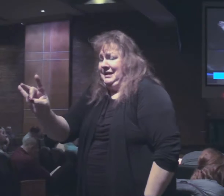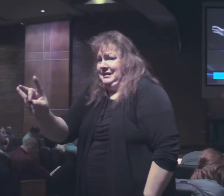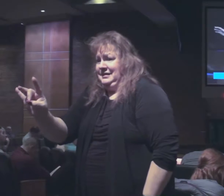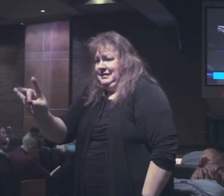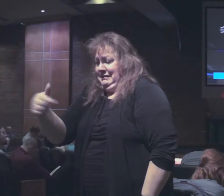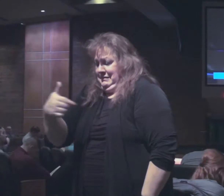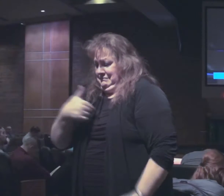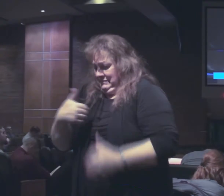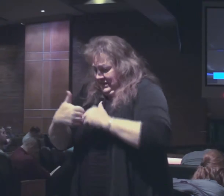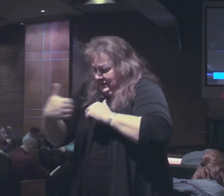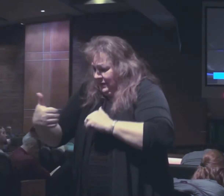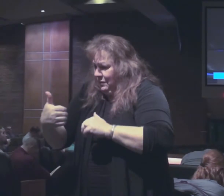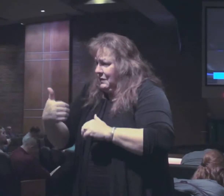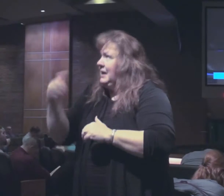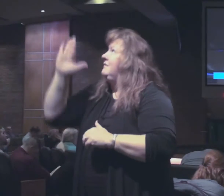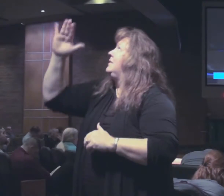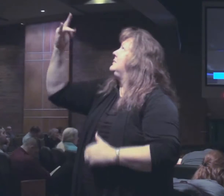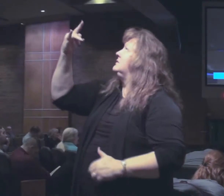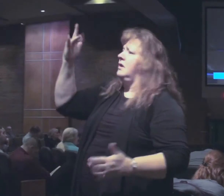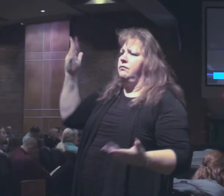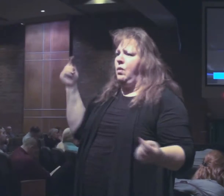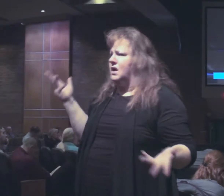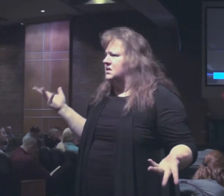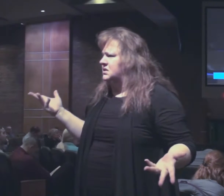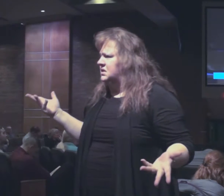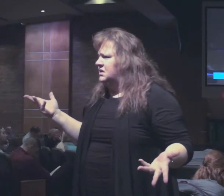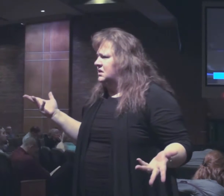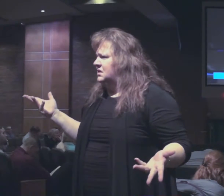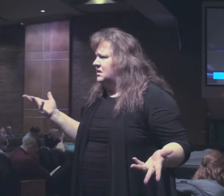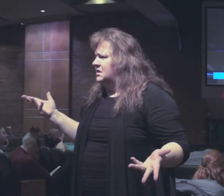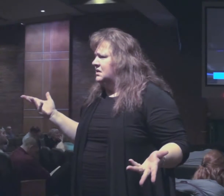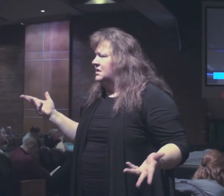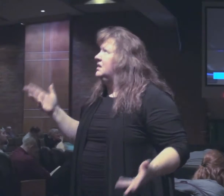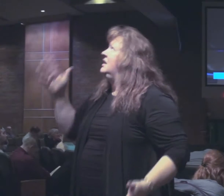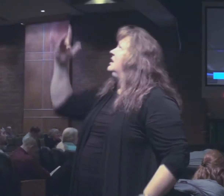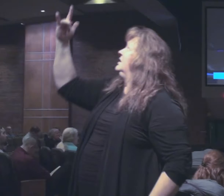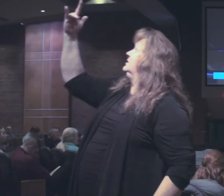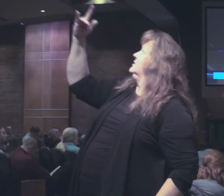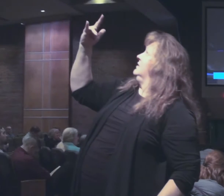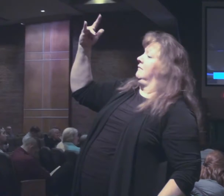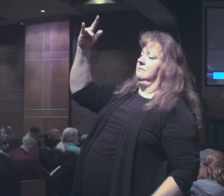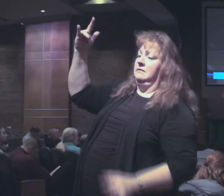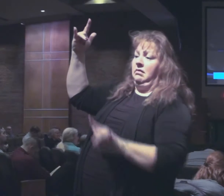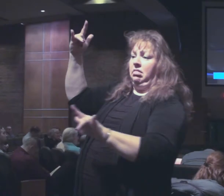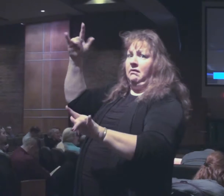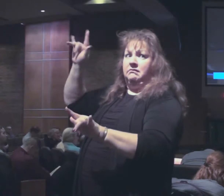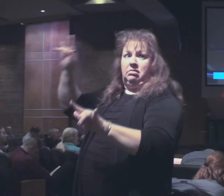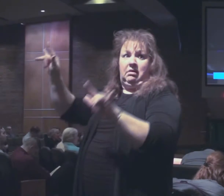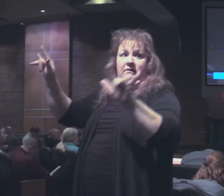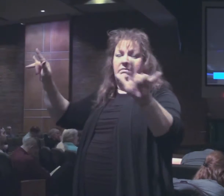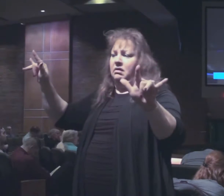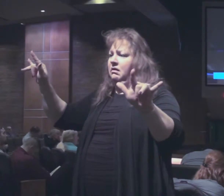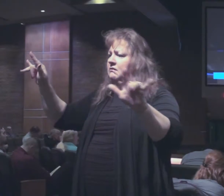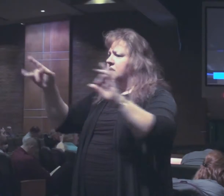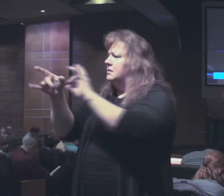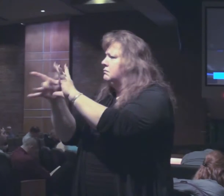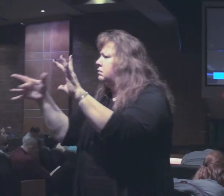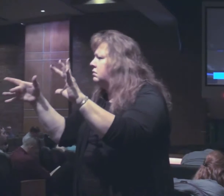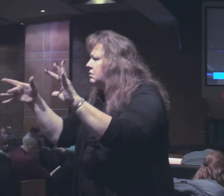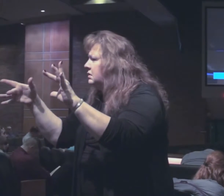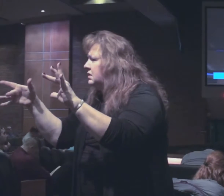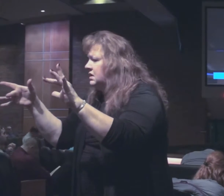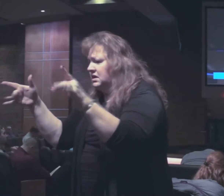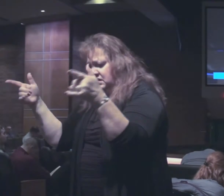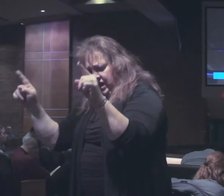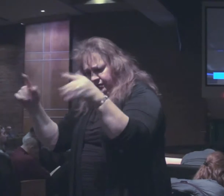should separate us from the love of God? He's placed his covenant love upon us. A lot of things can be